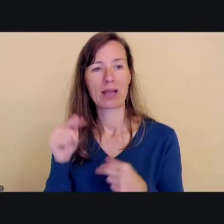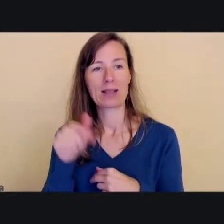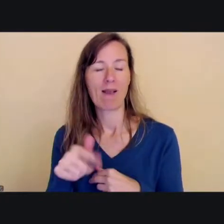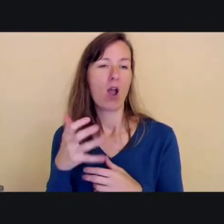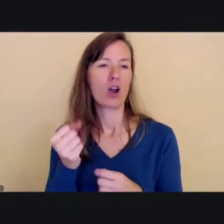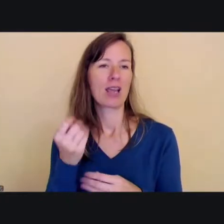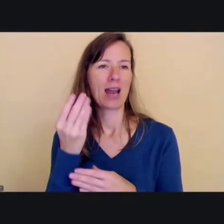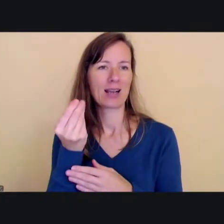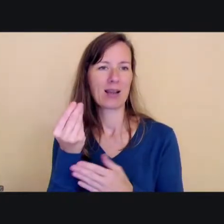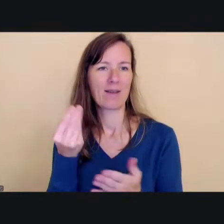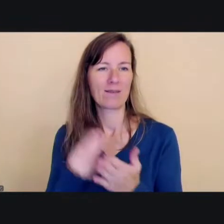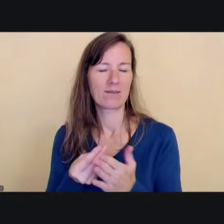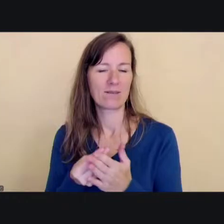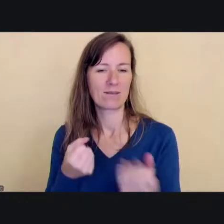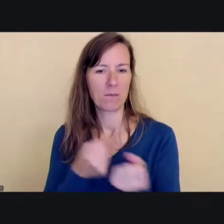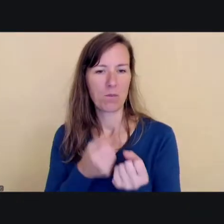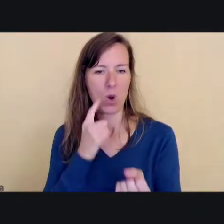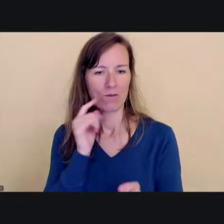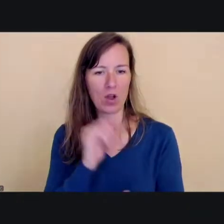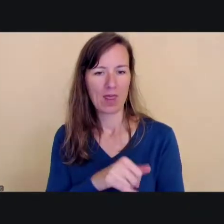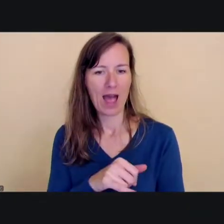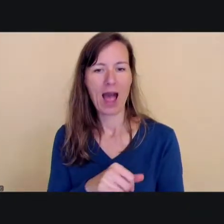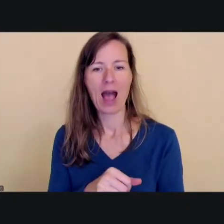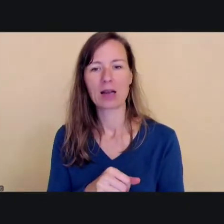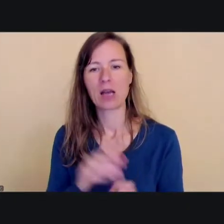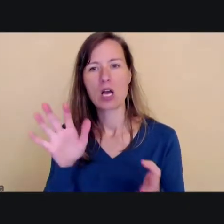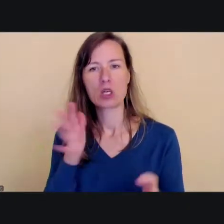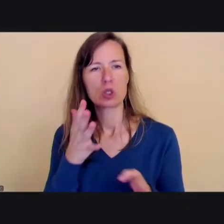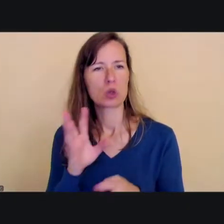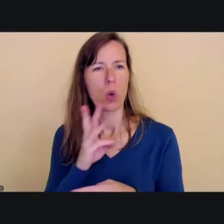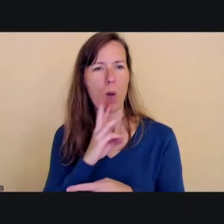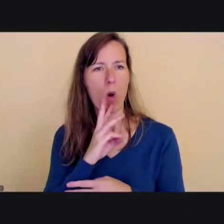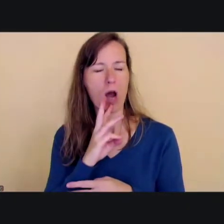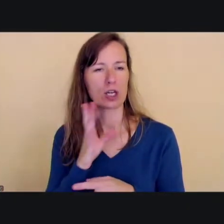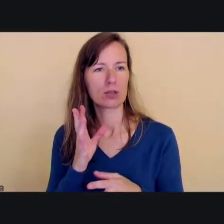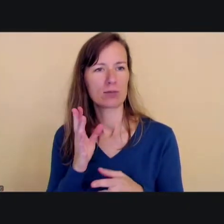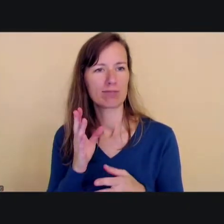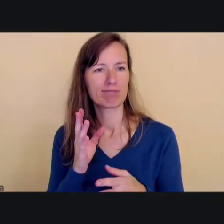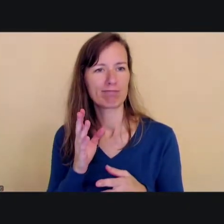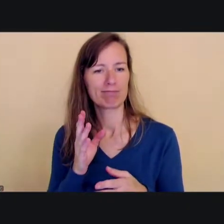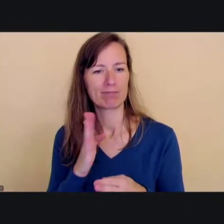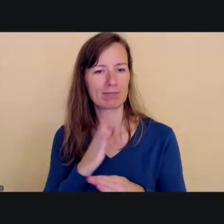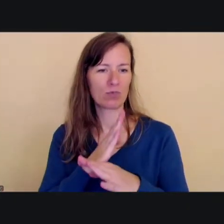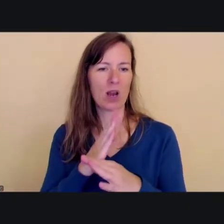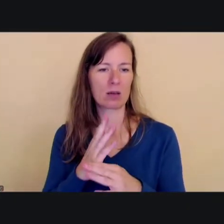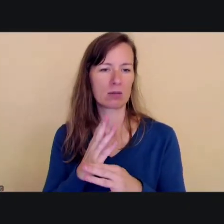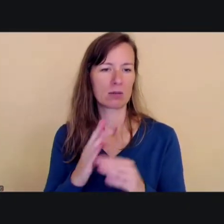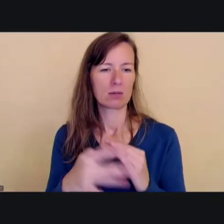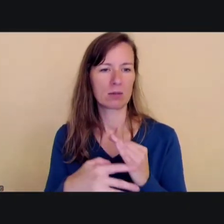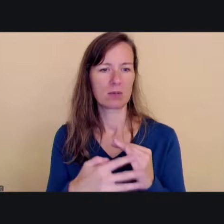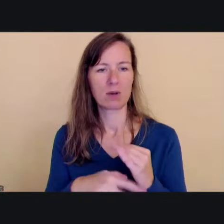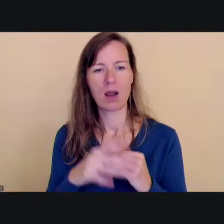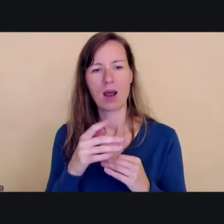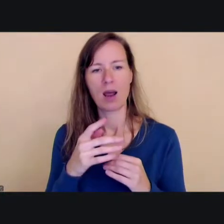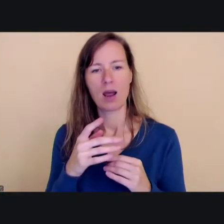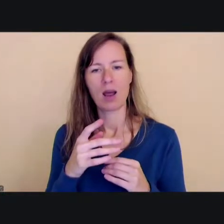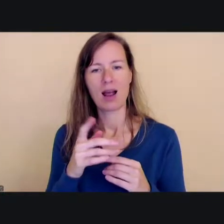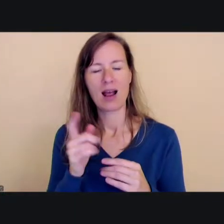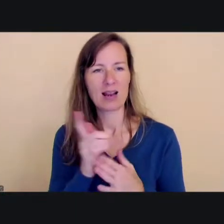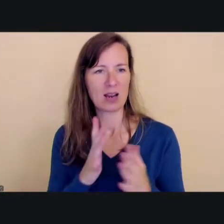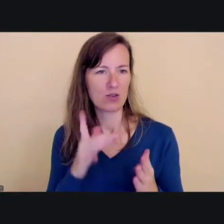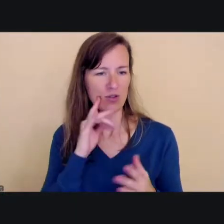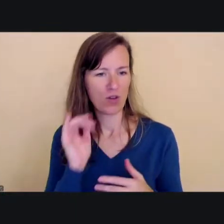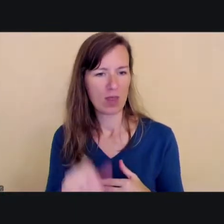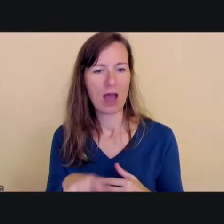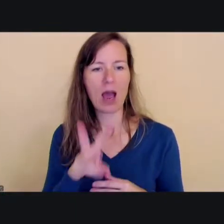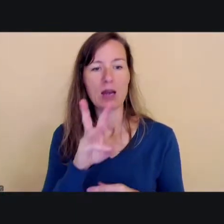stormwater stuff being done as far as legislation for that. The WSAC site that's in Ward 1, purchasing